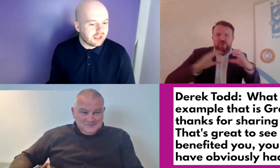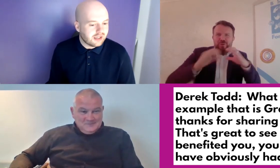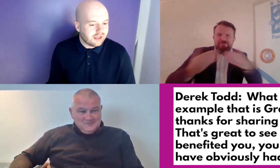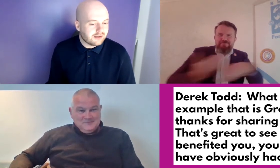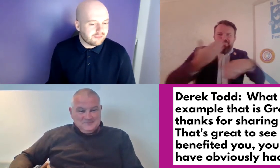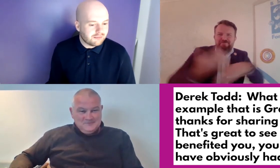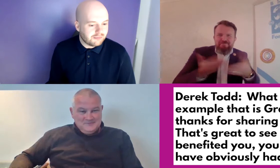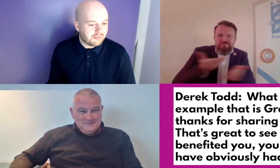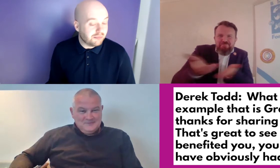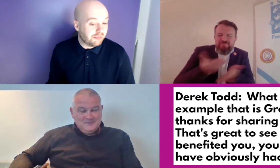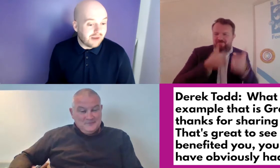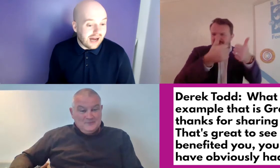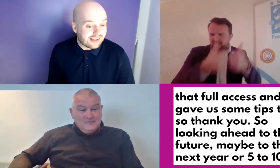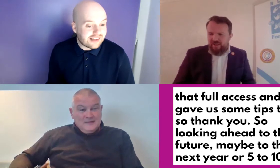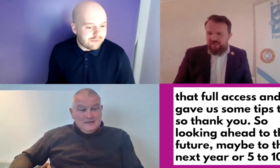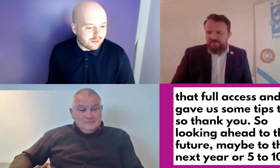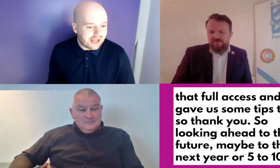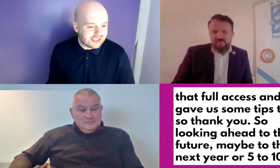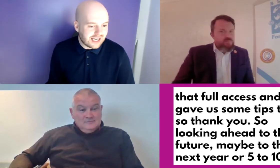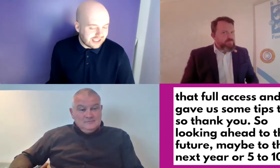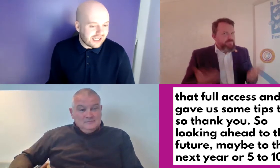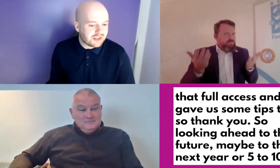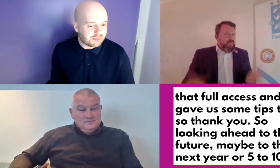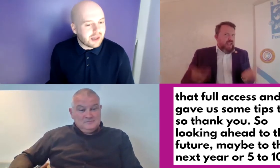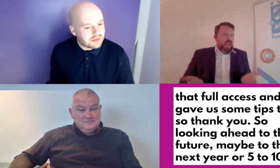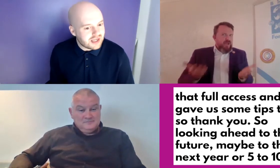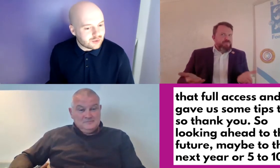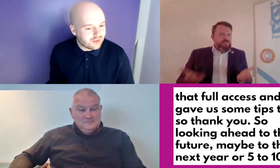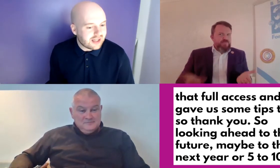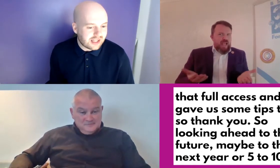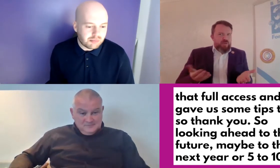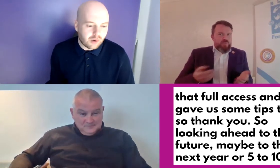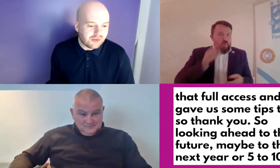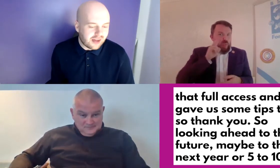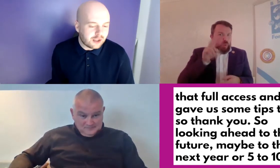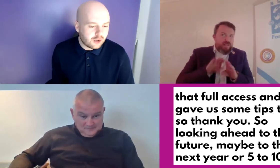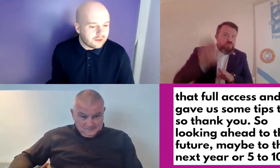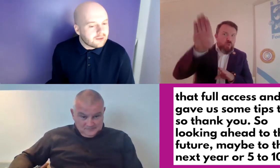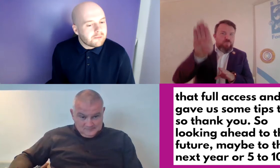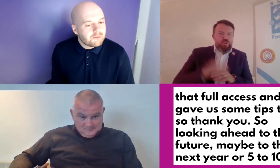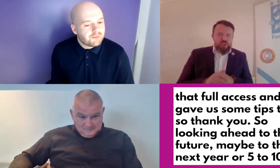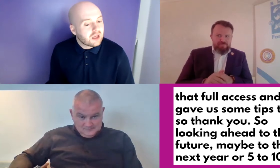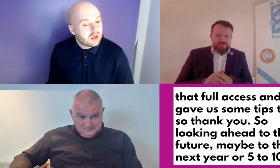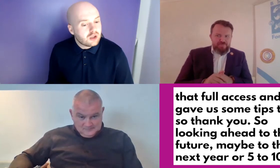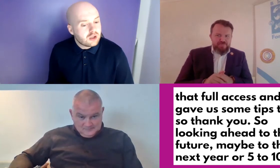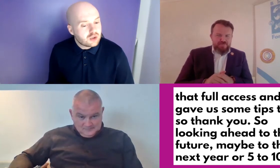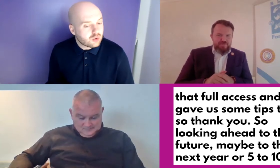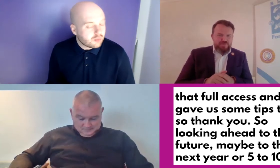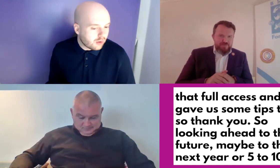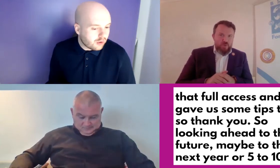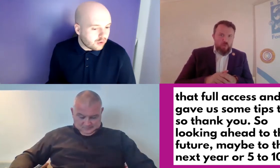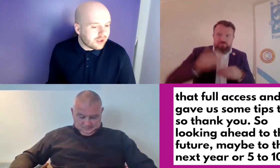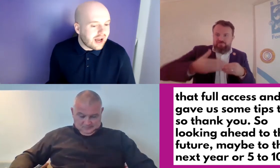obviously had that full access and gave us some tips there. So that's brilliant. Thank you.